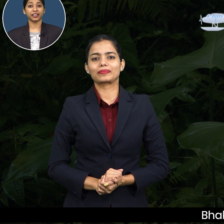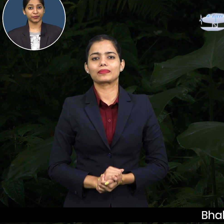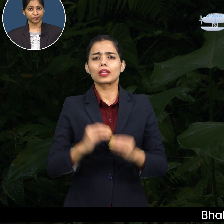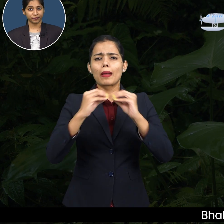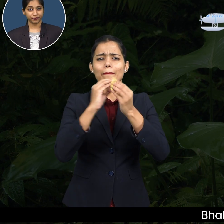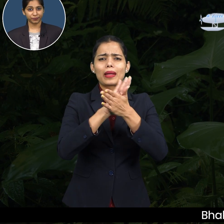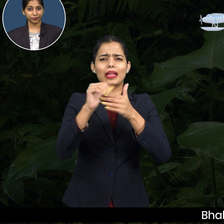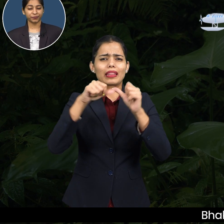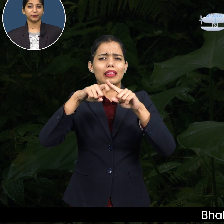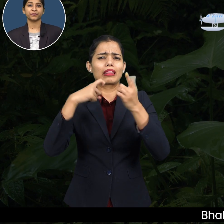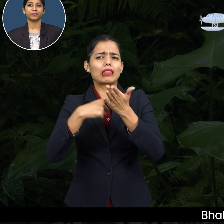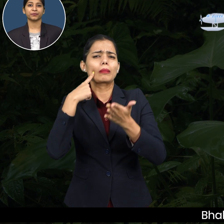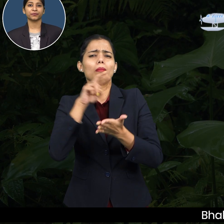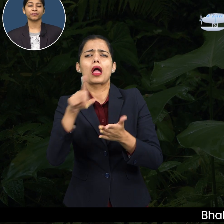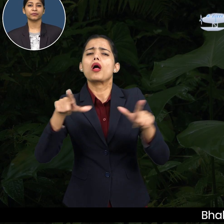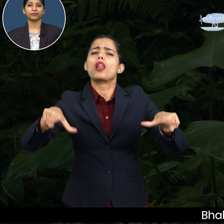Bakri,